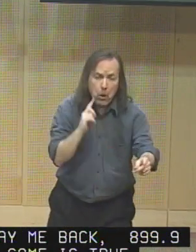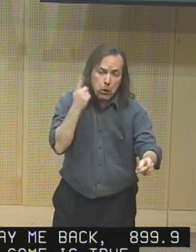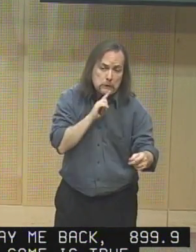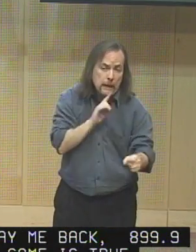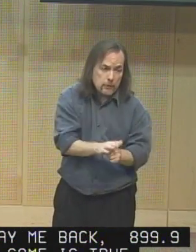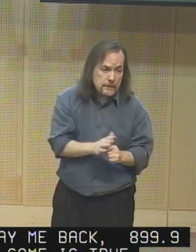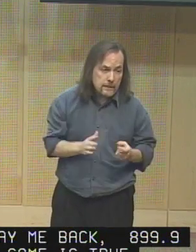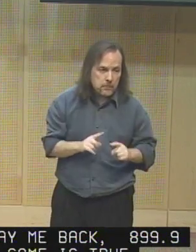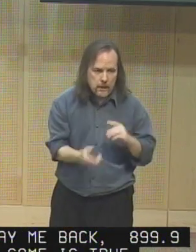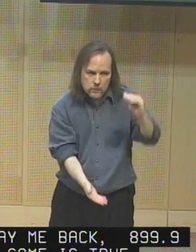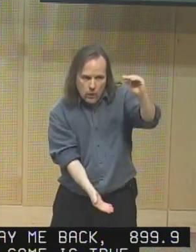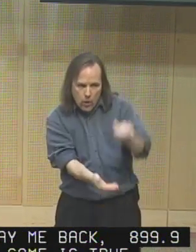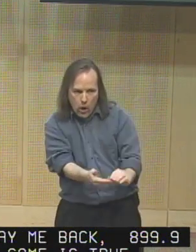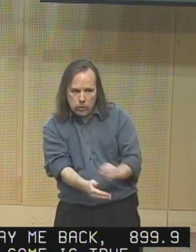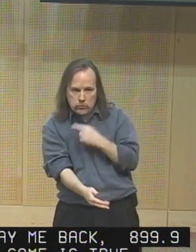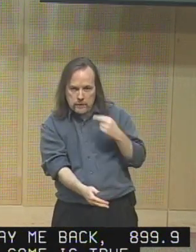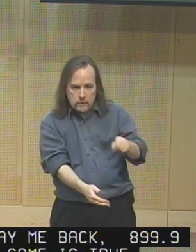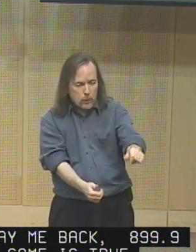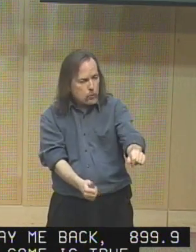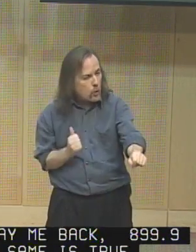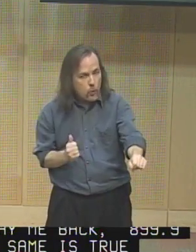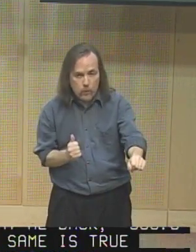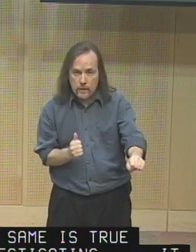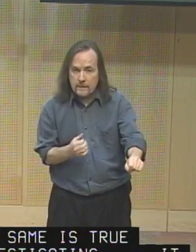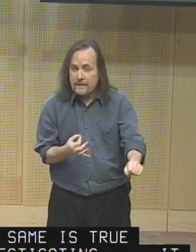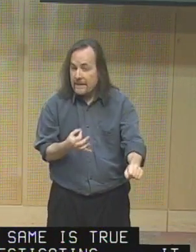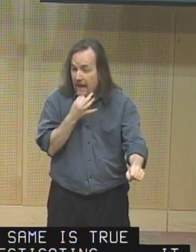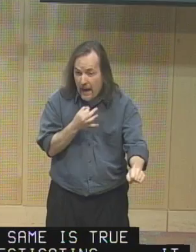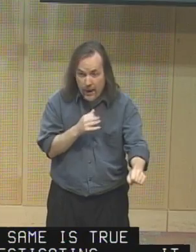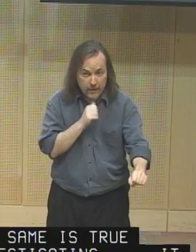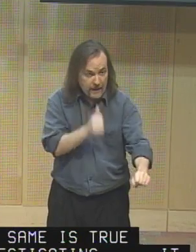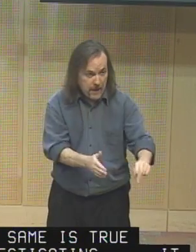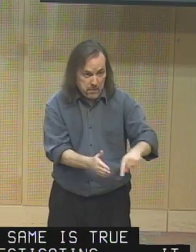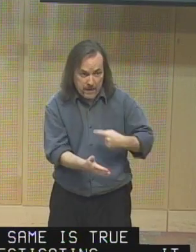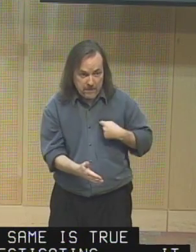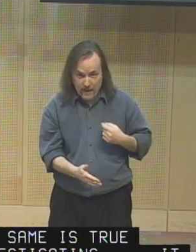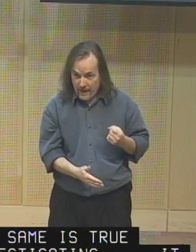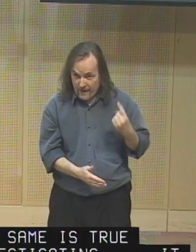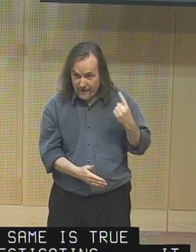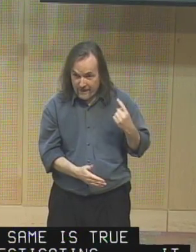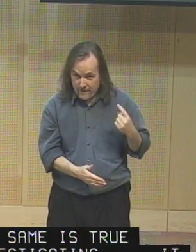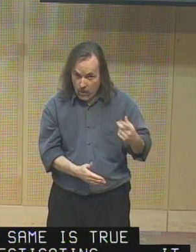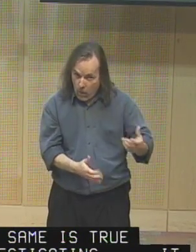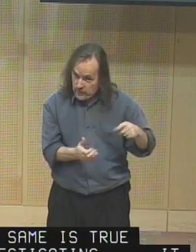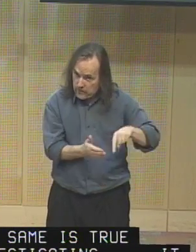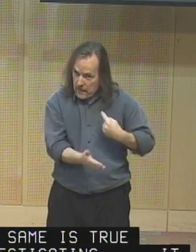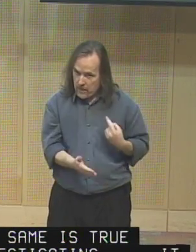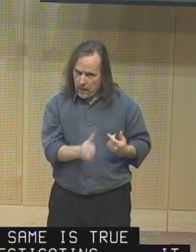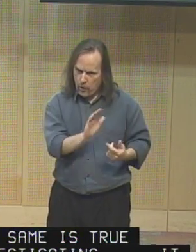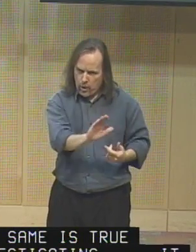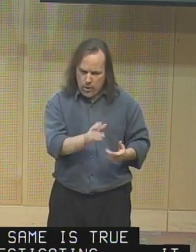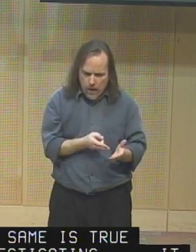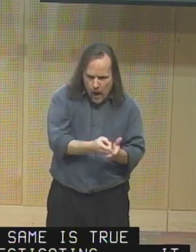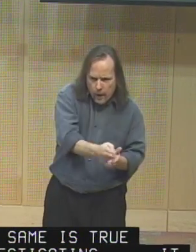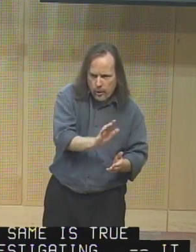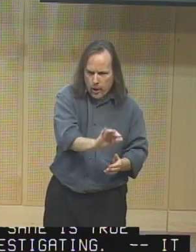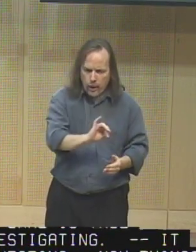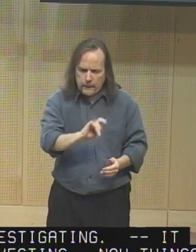Now, things may appear as if it's a sure thing that, for example, the interpreters look trustworthy, they